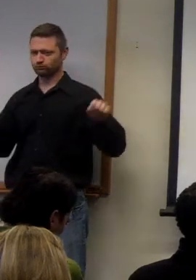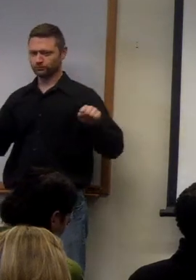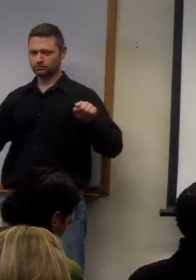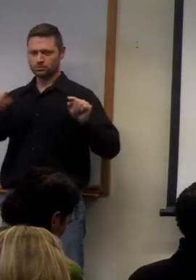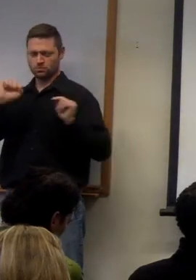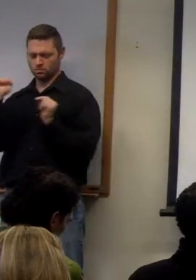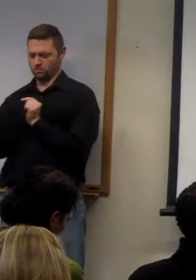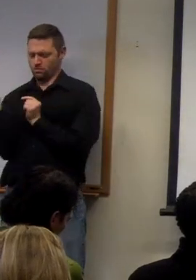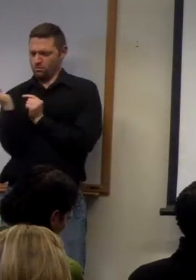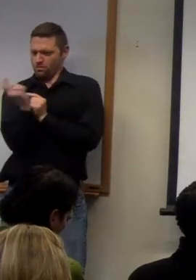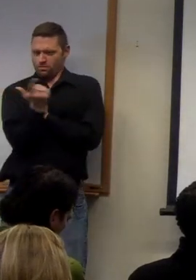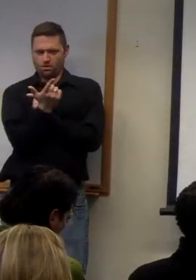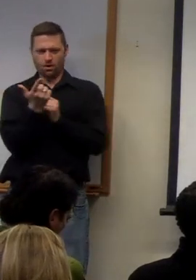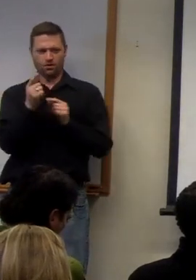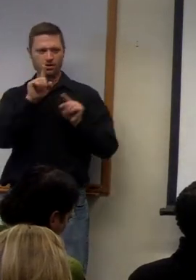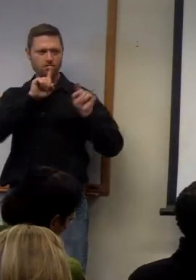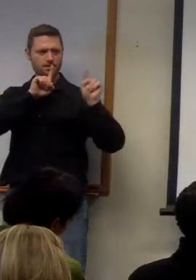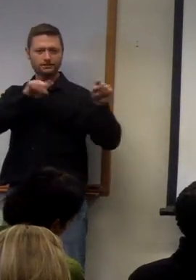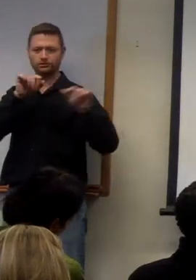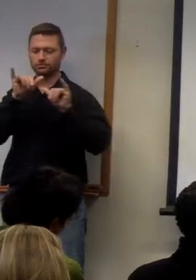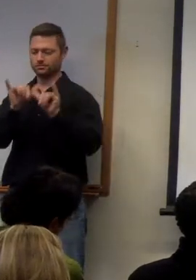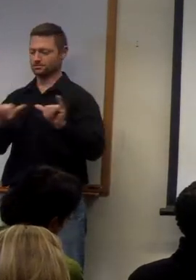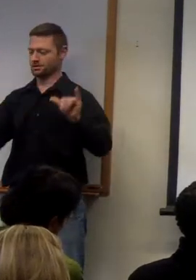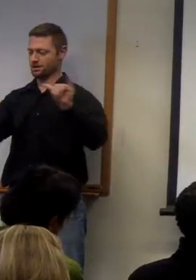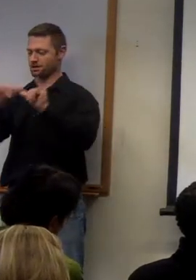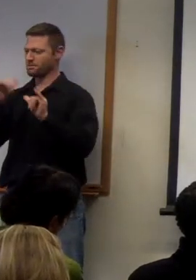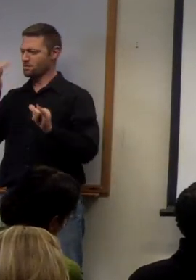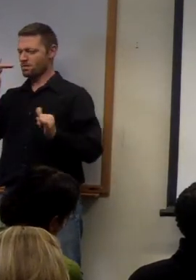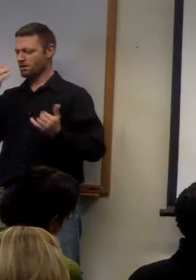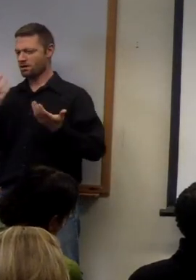my life and acquaintances and all that,